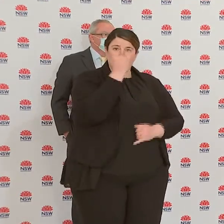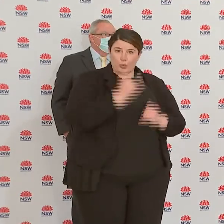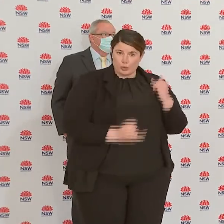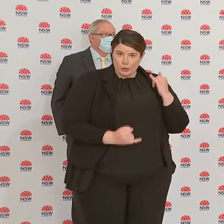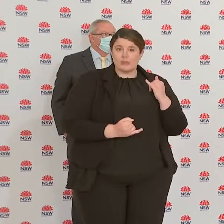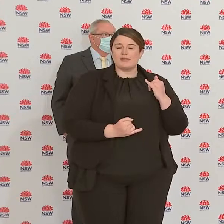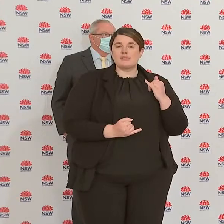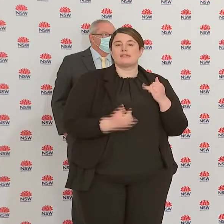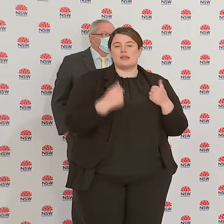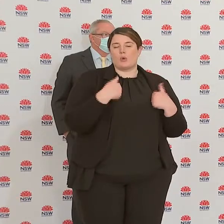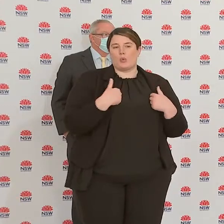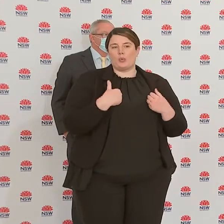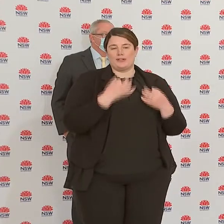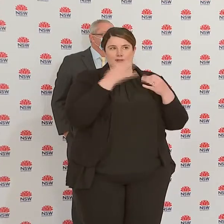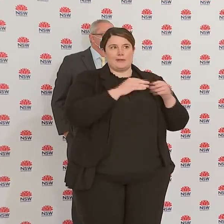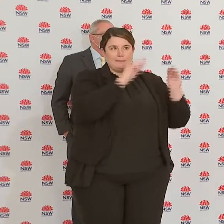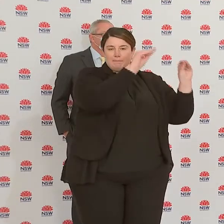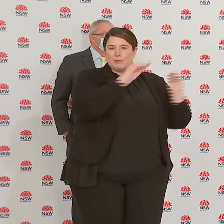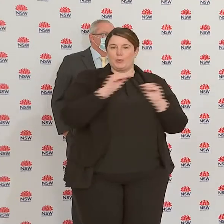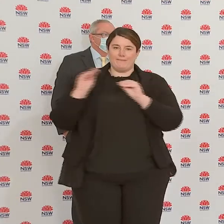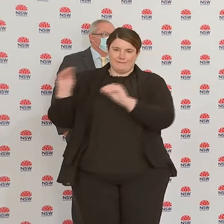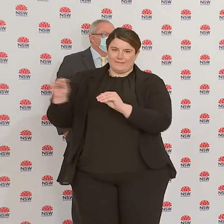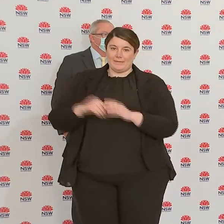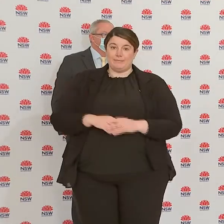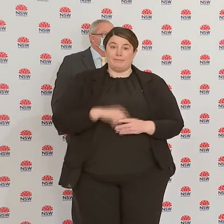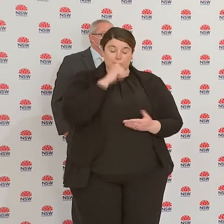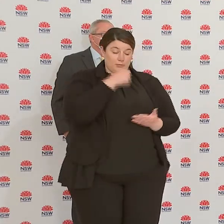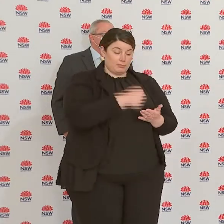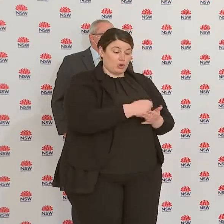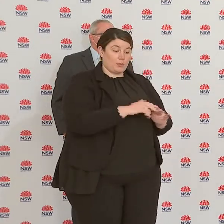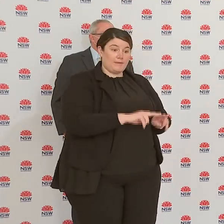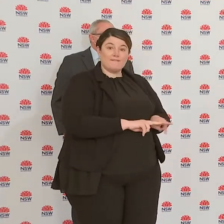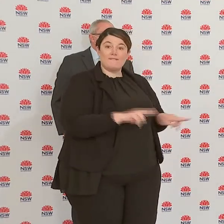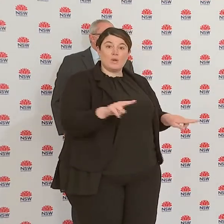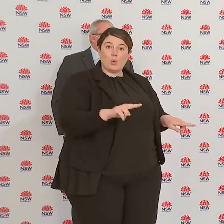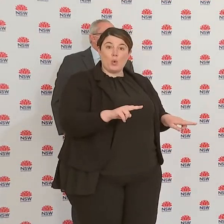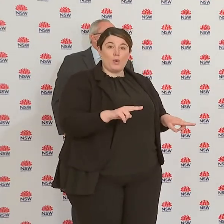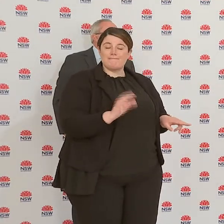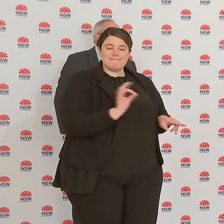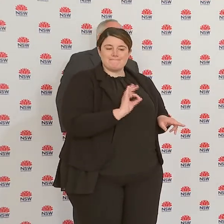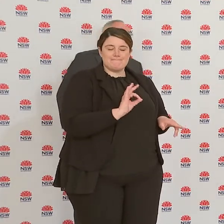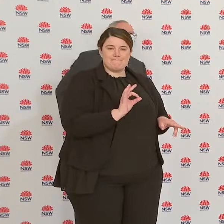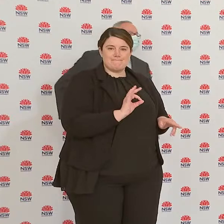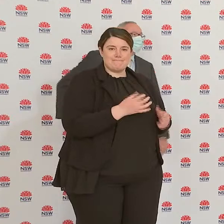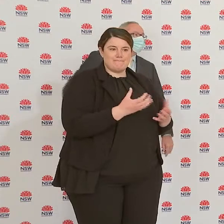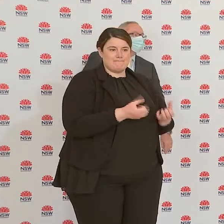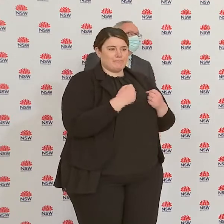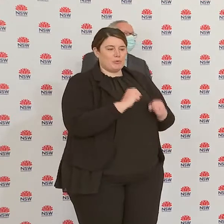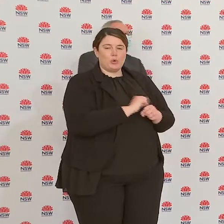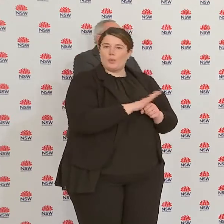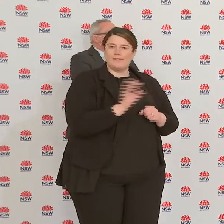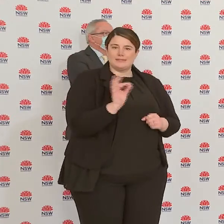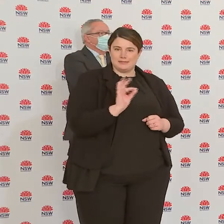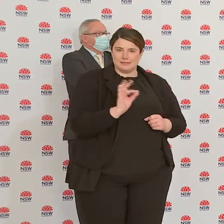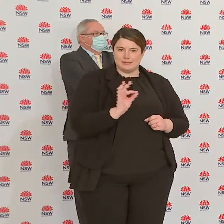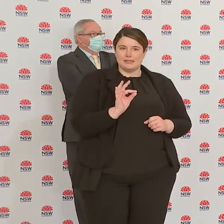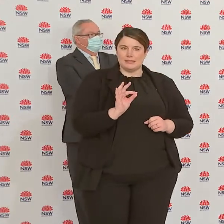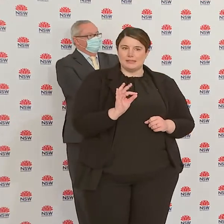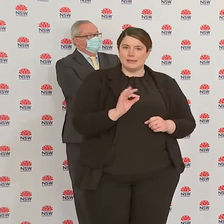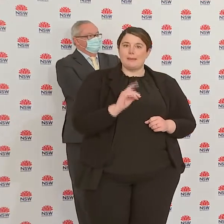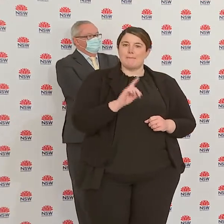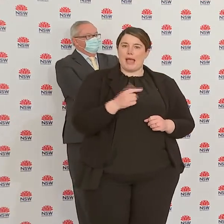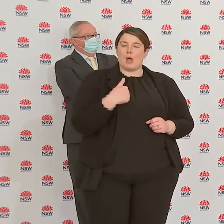that action has been taken. My understanding that residents on the lower floor have not been exposed, but this has